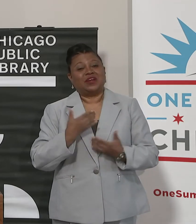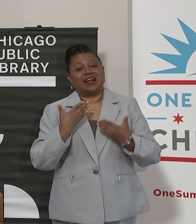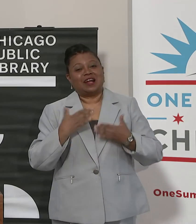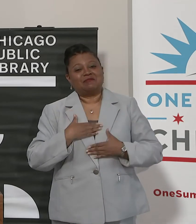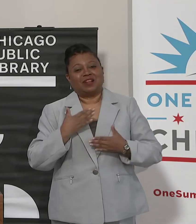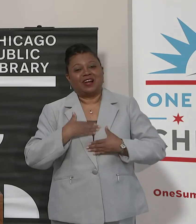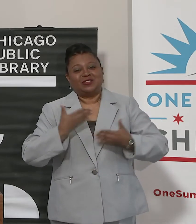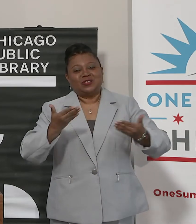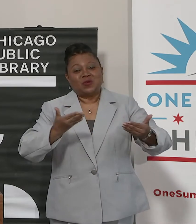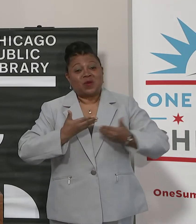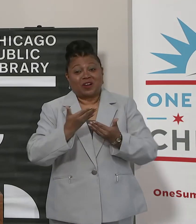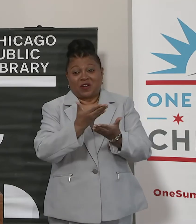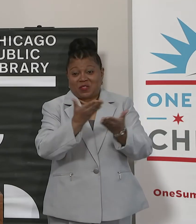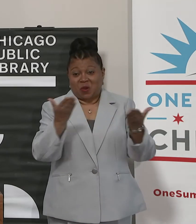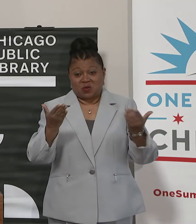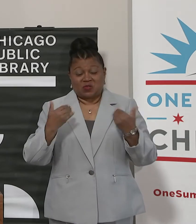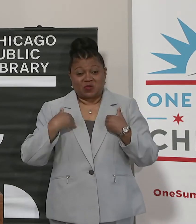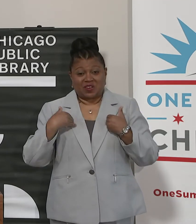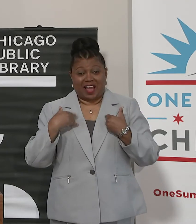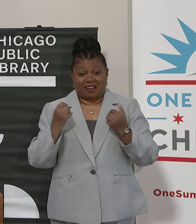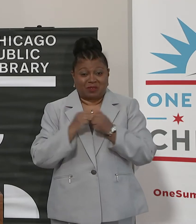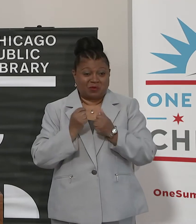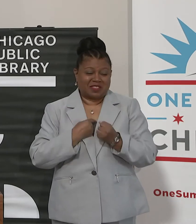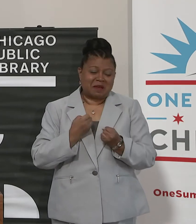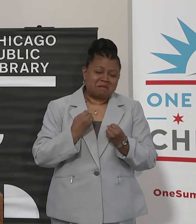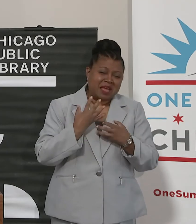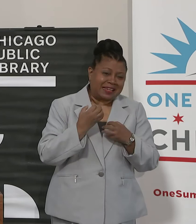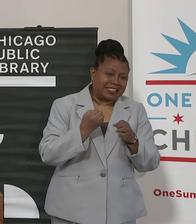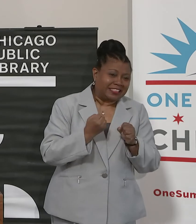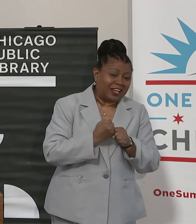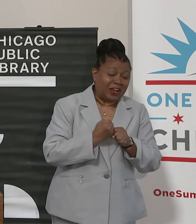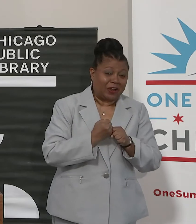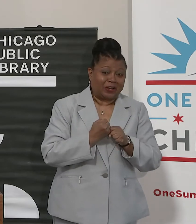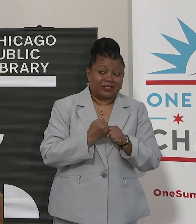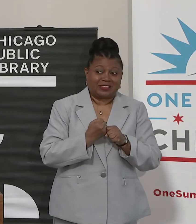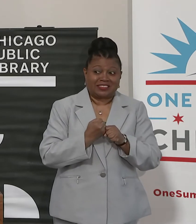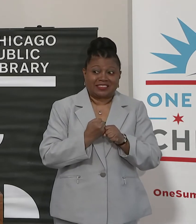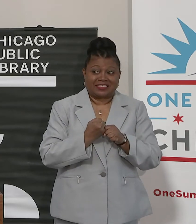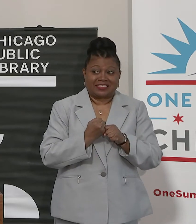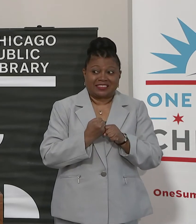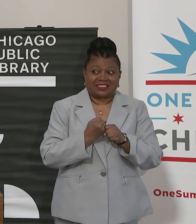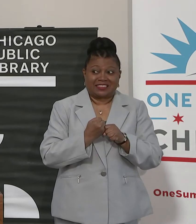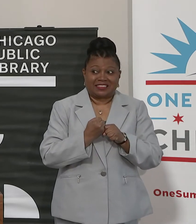able to welcome those of you that have been with us for years and